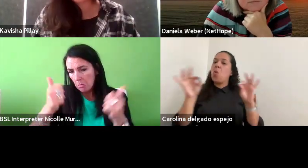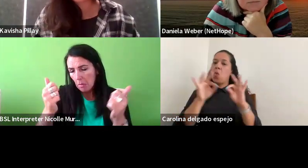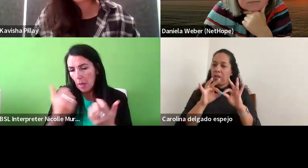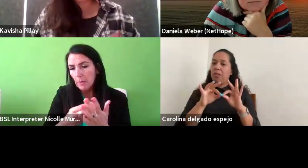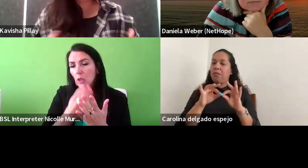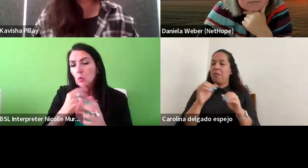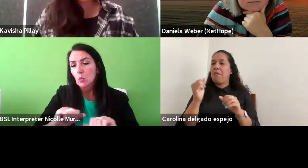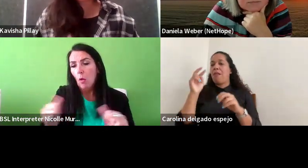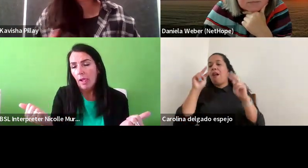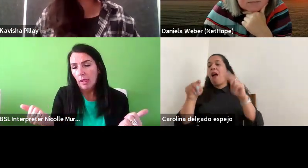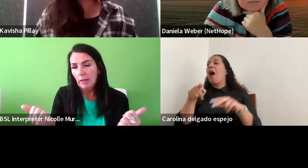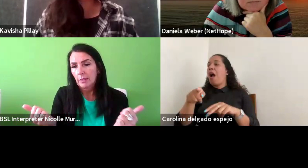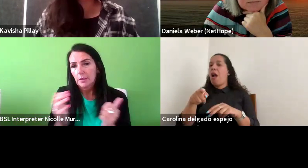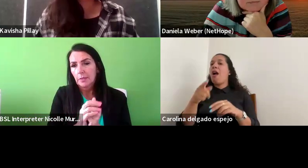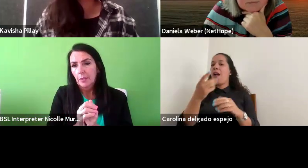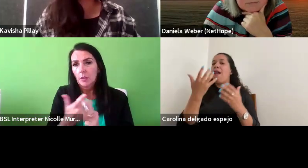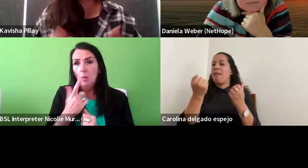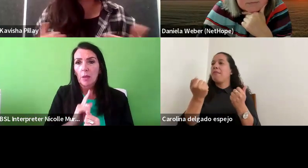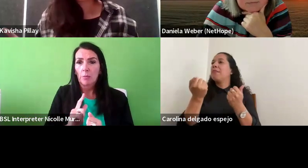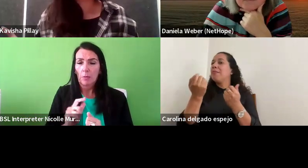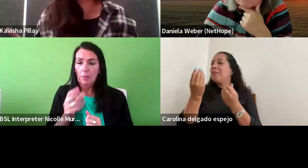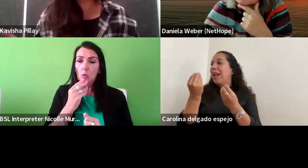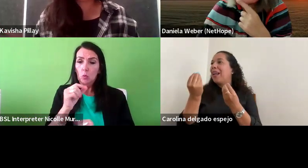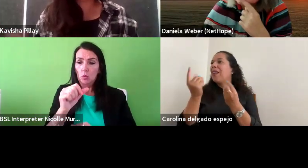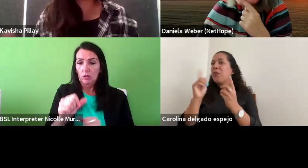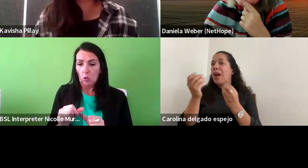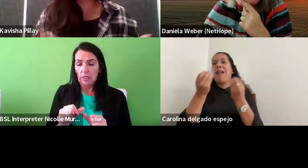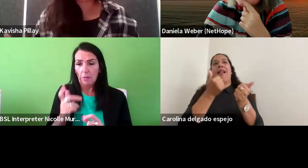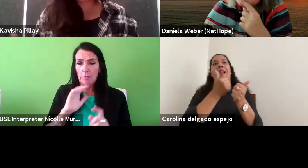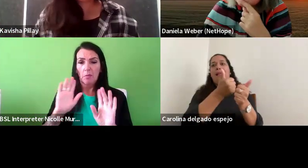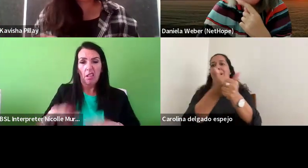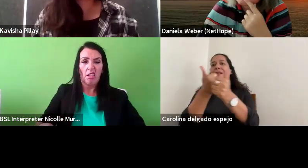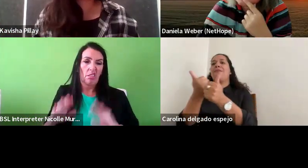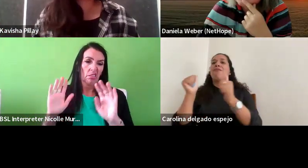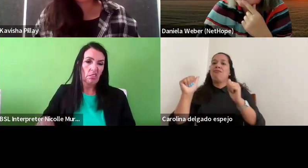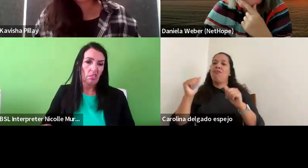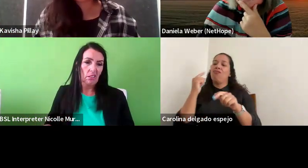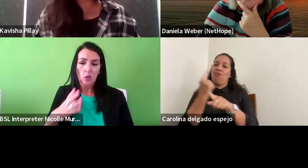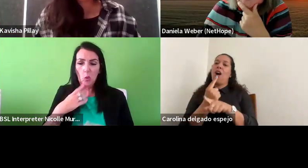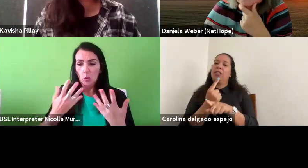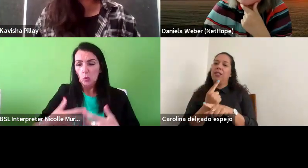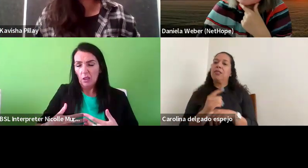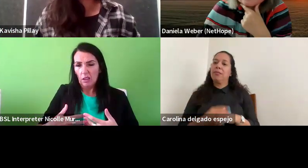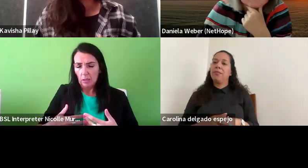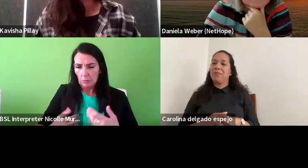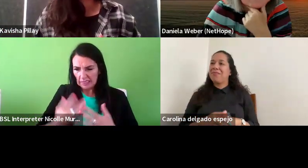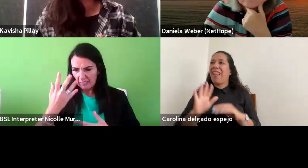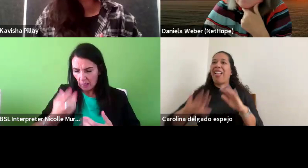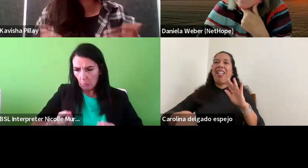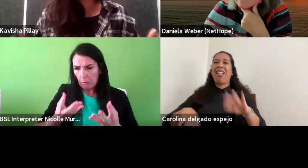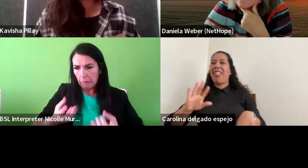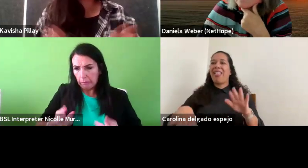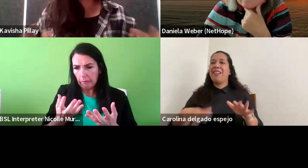these problems. And then you find people use it for a short while, and then it starts to sit on a shelf and not much is being done. So